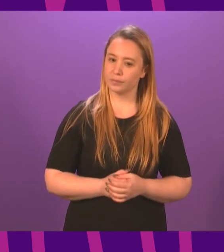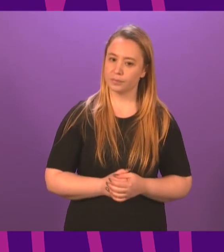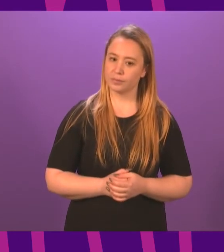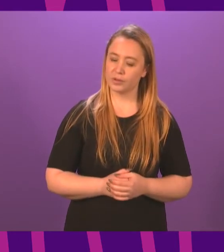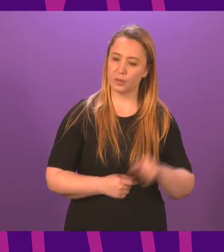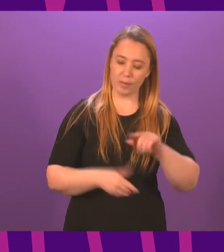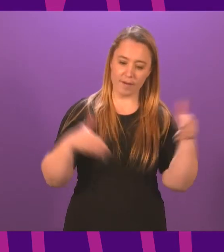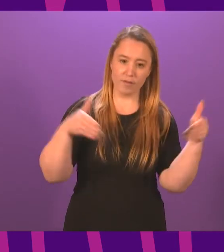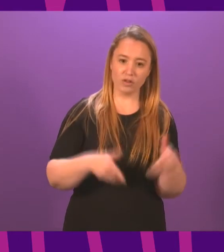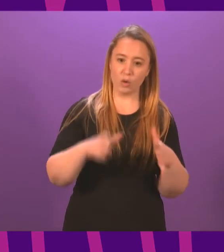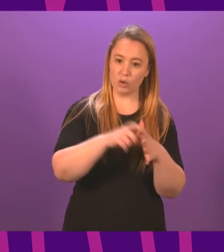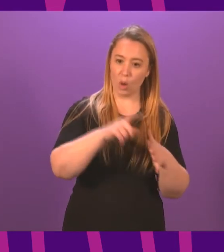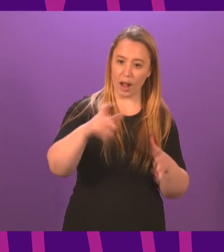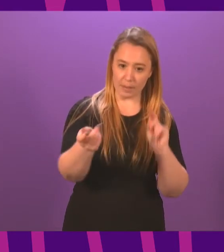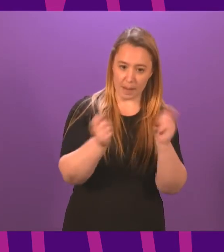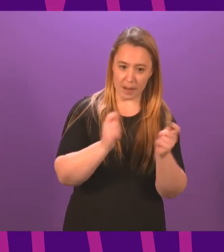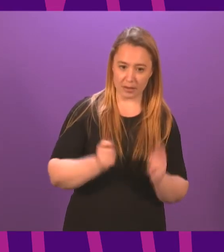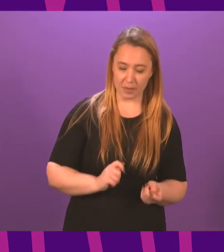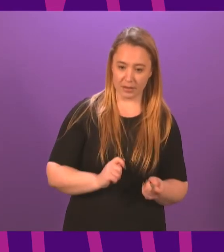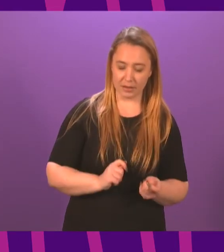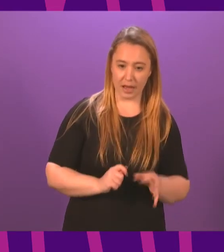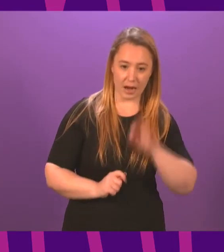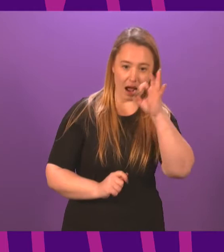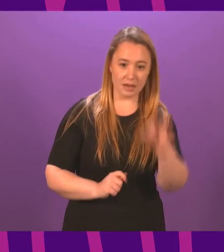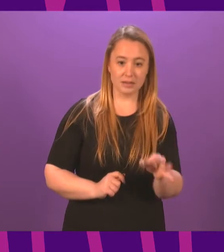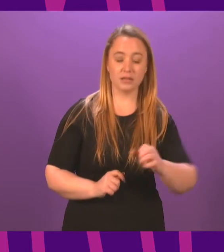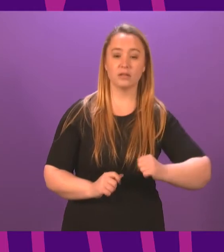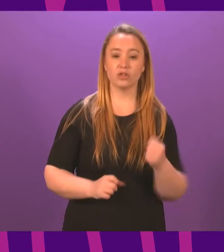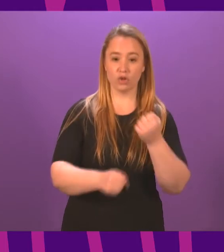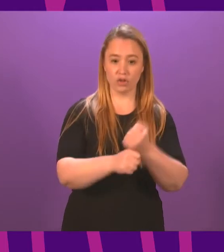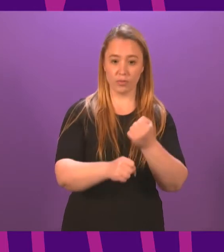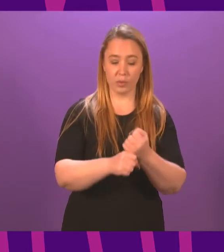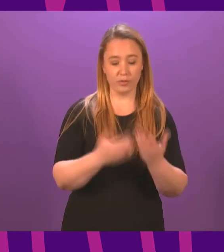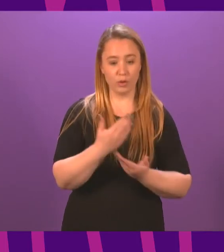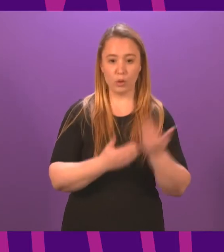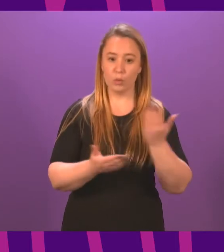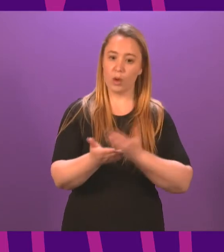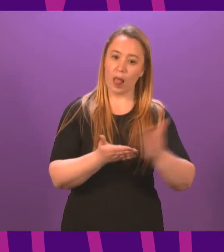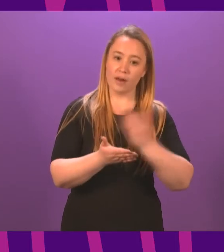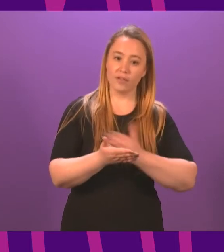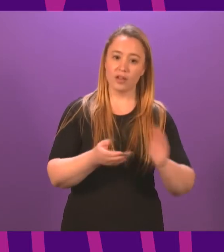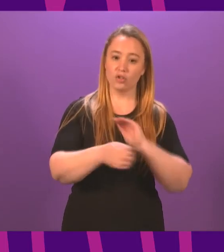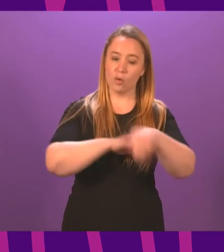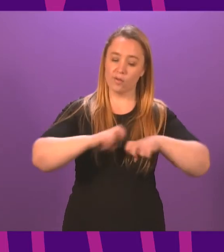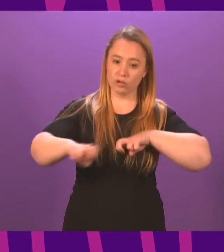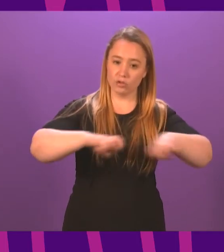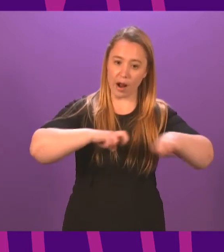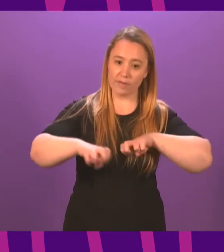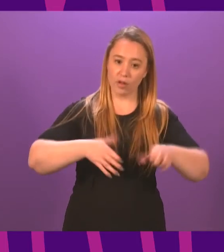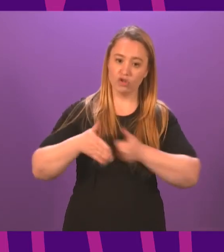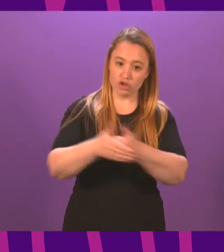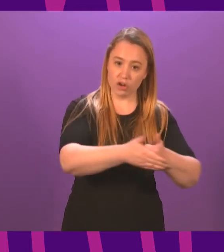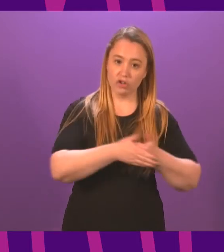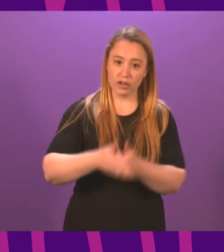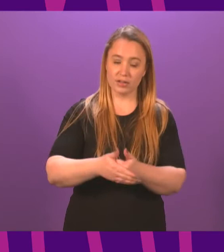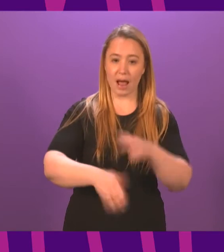and specifically its call for the Scottish Government to provide immediate clarification with respect to new travel restrictions and to detail what powers the police will have